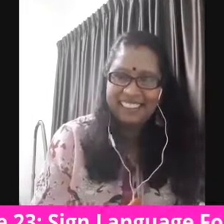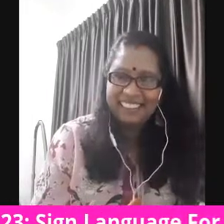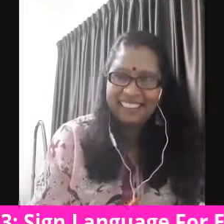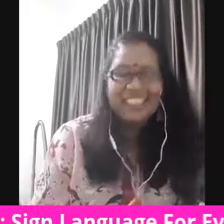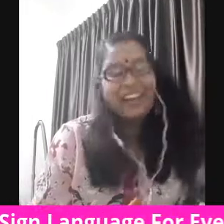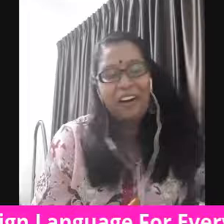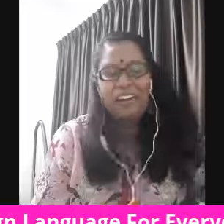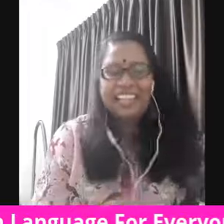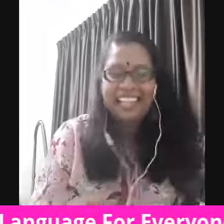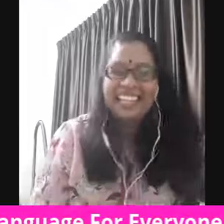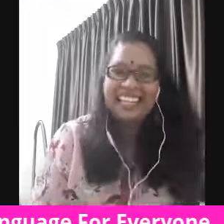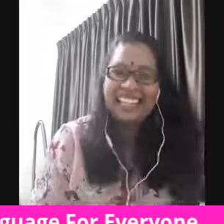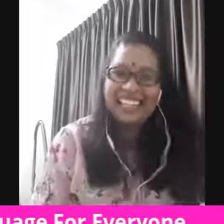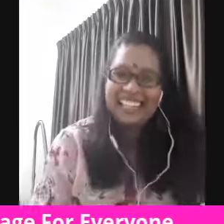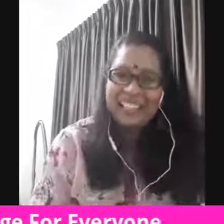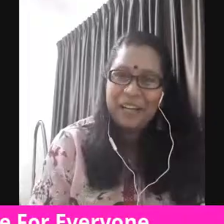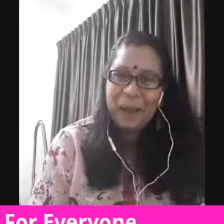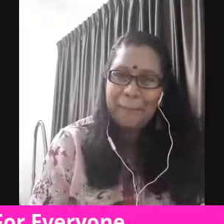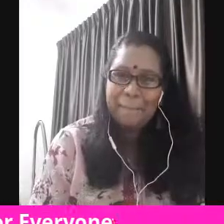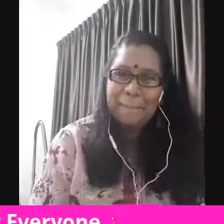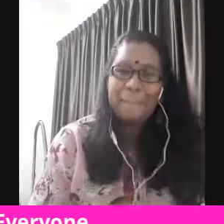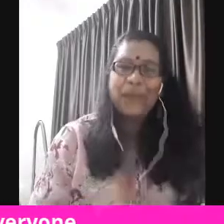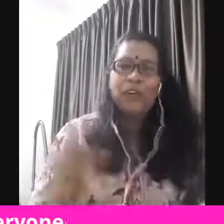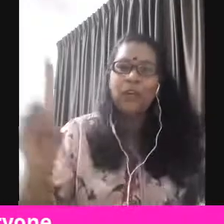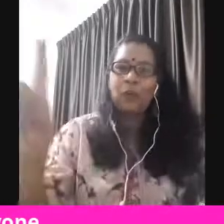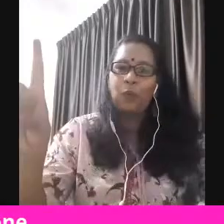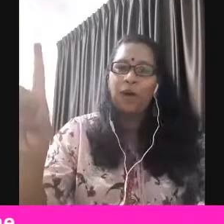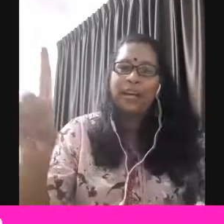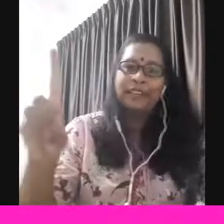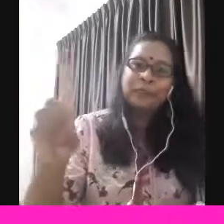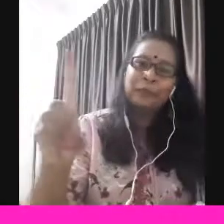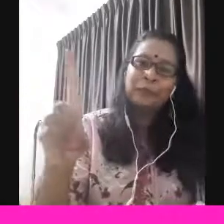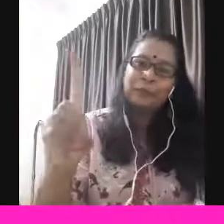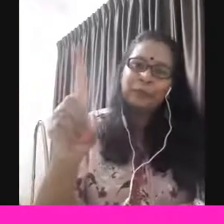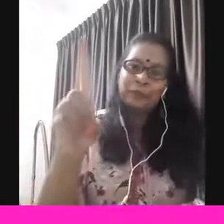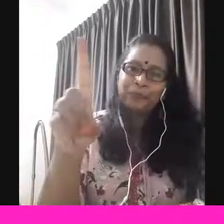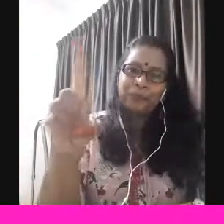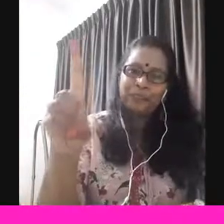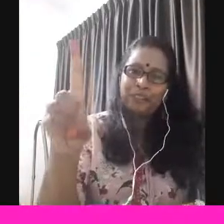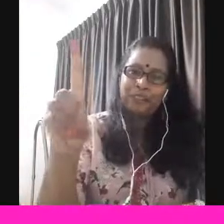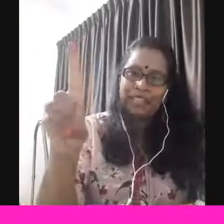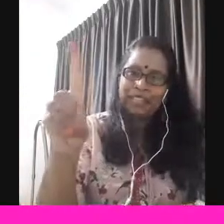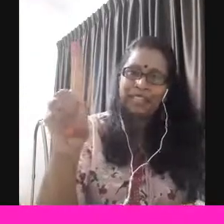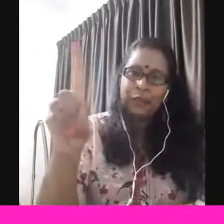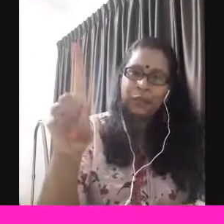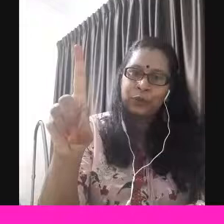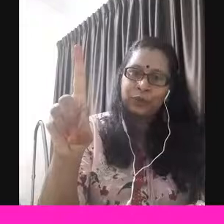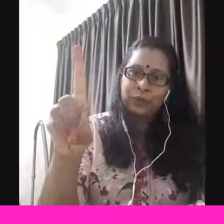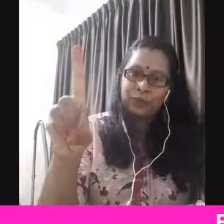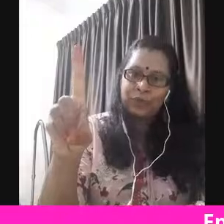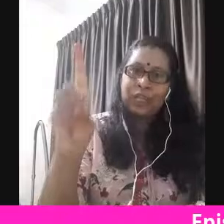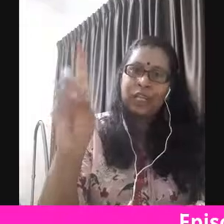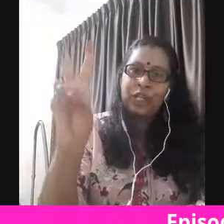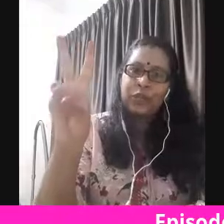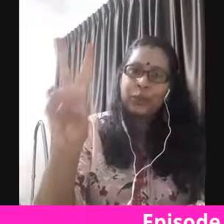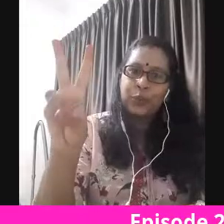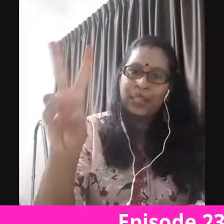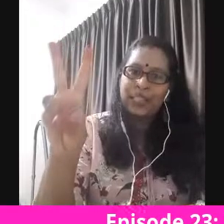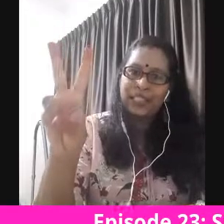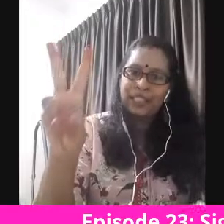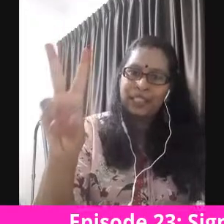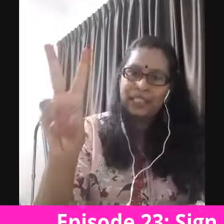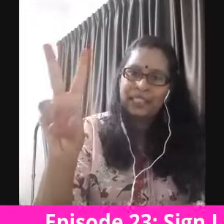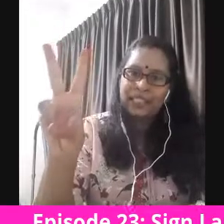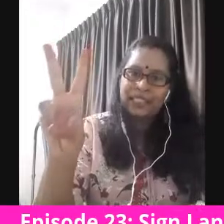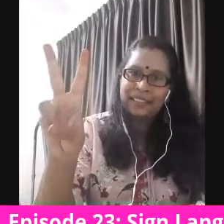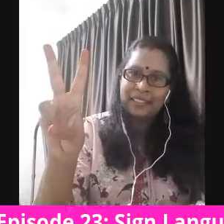trial, teacher. So we're Okay. gonna follow you. Okay. One. Okay, satu, okay.